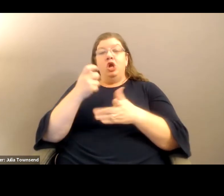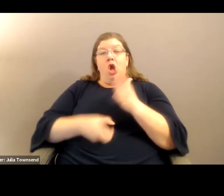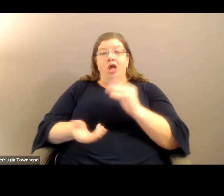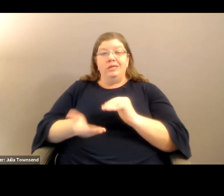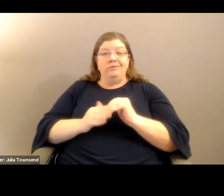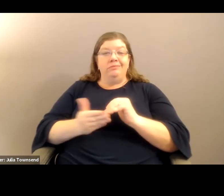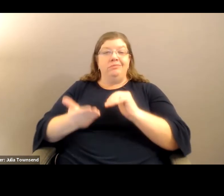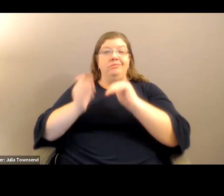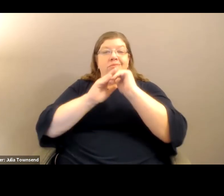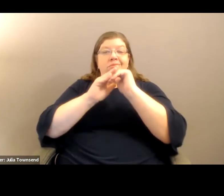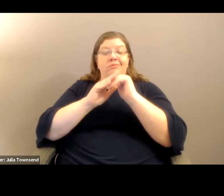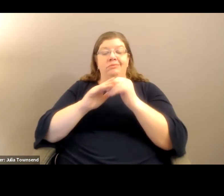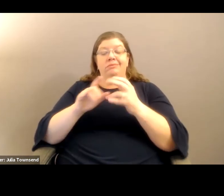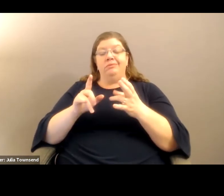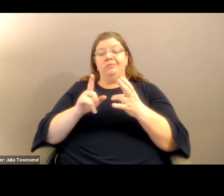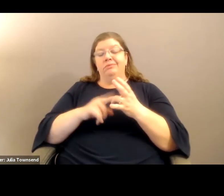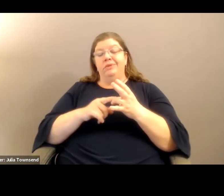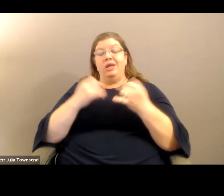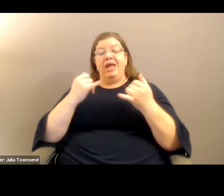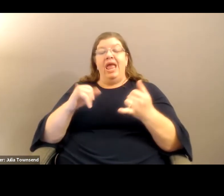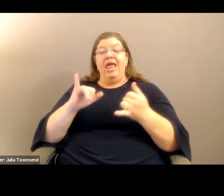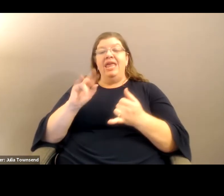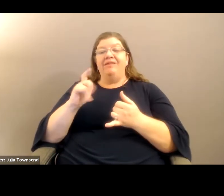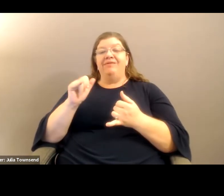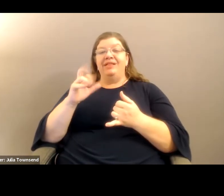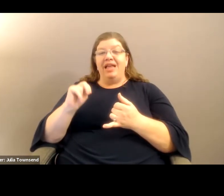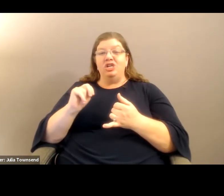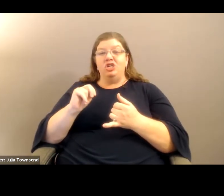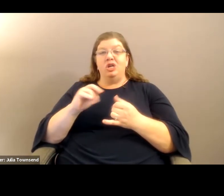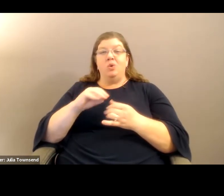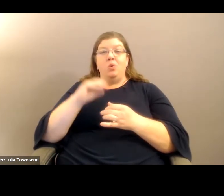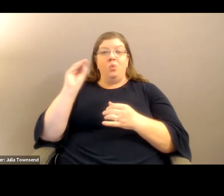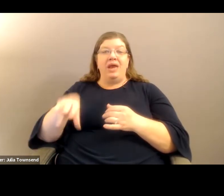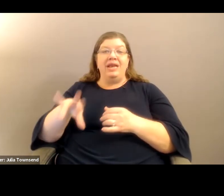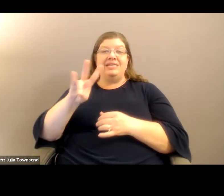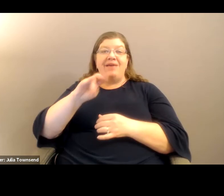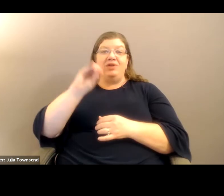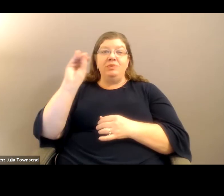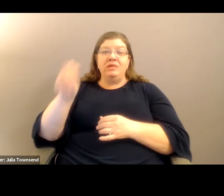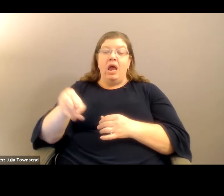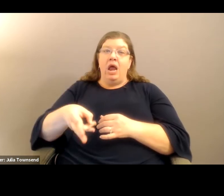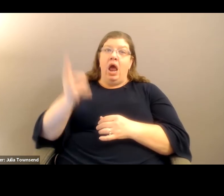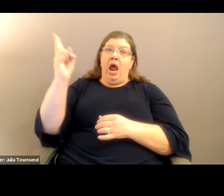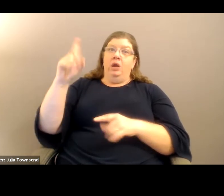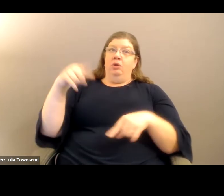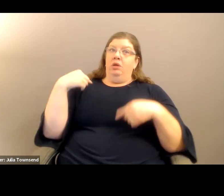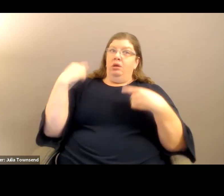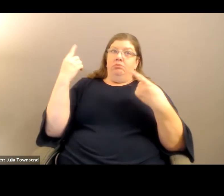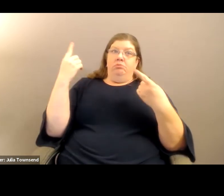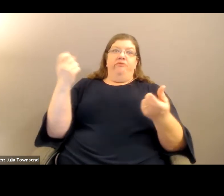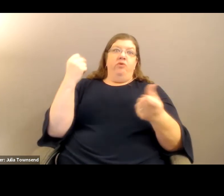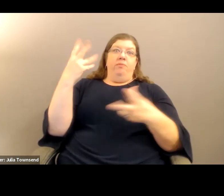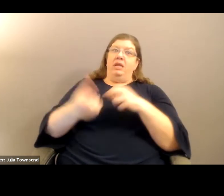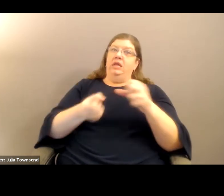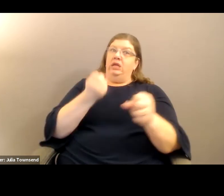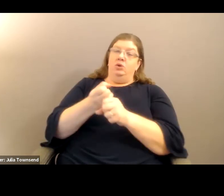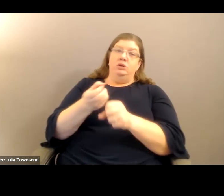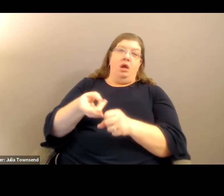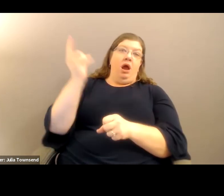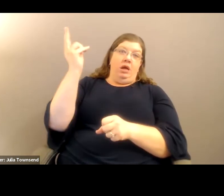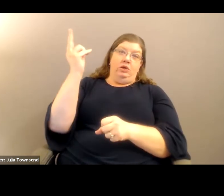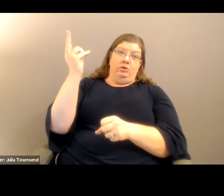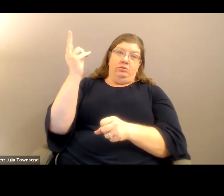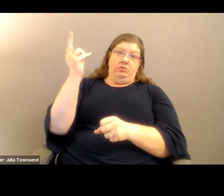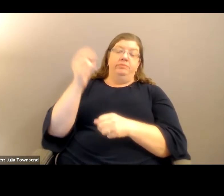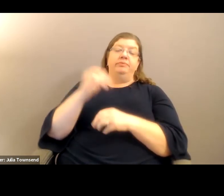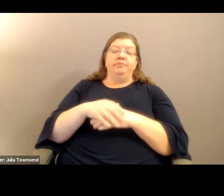the inflation rate is at 7%, which is much higher than we've seen for a lot of years. Next slide,